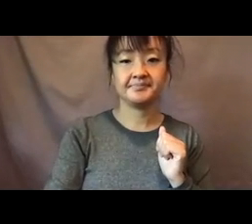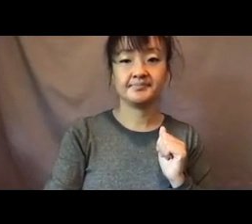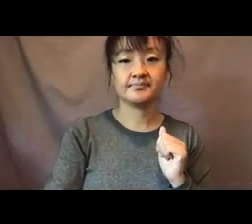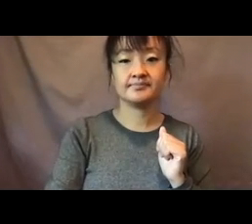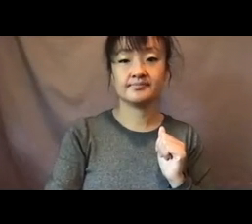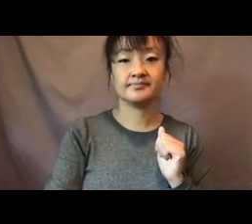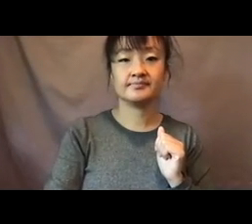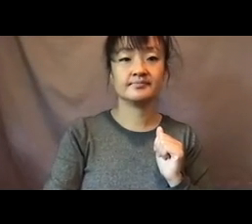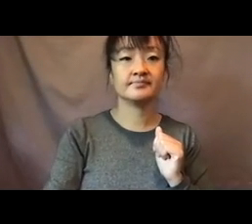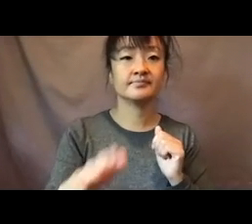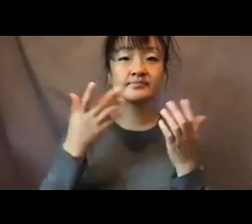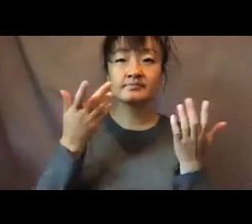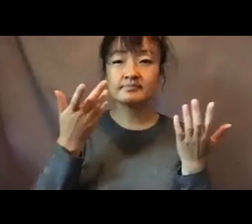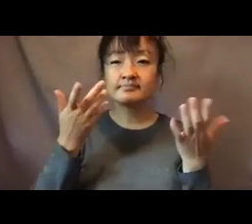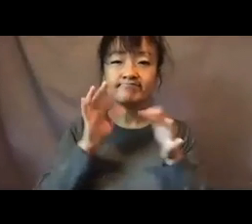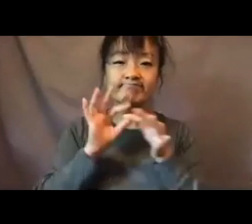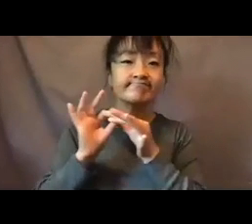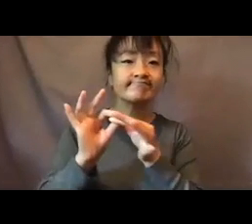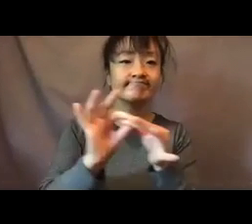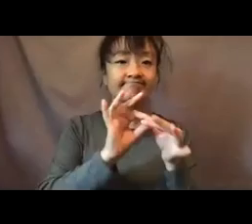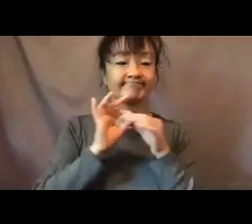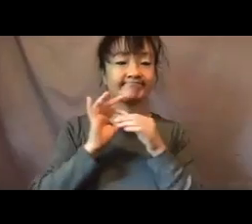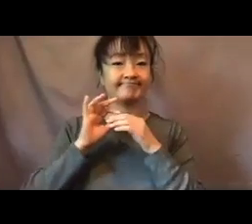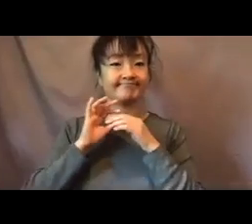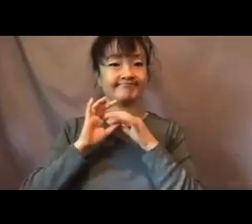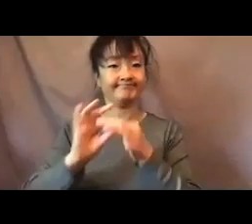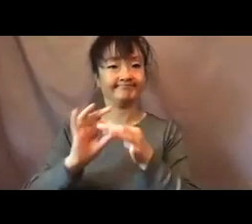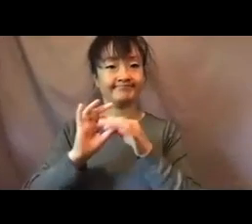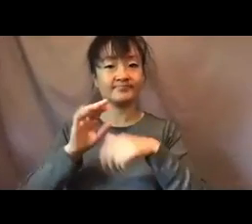this connection to nature.